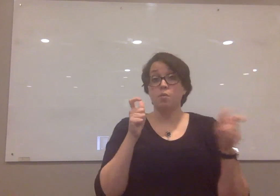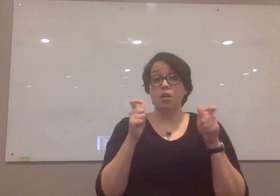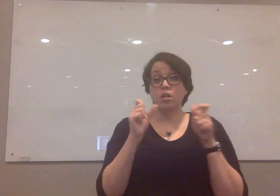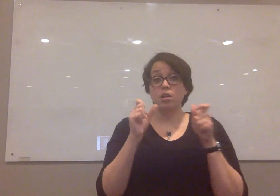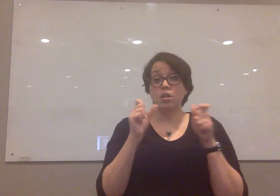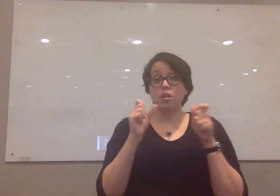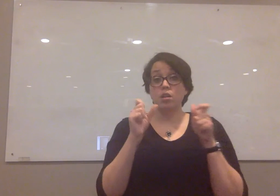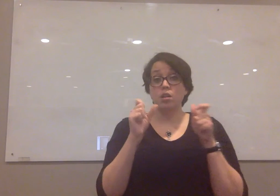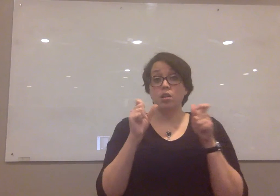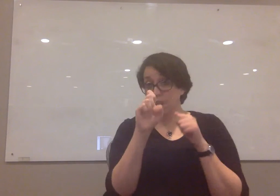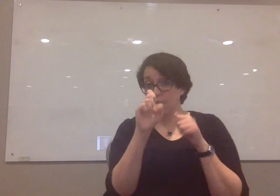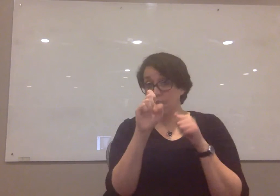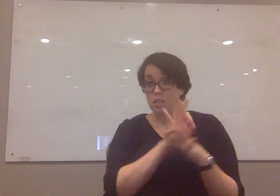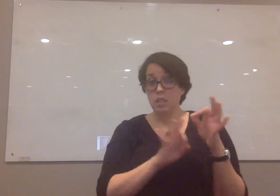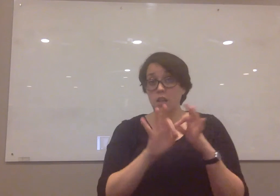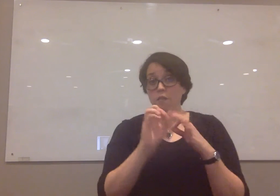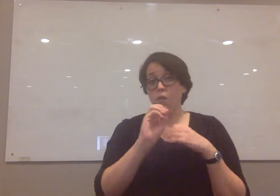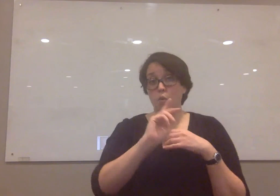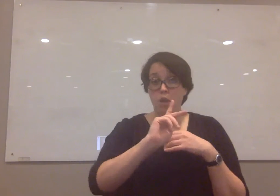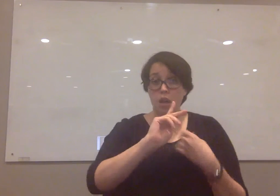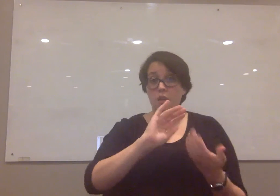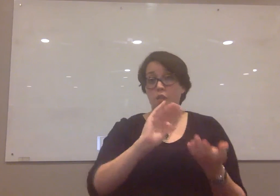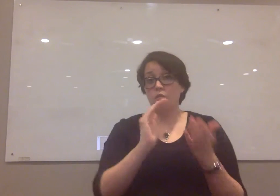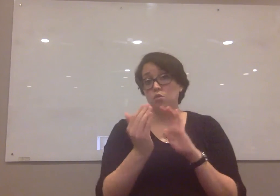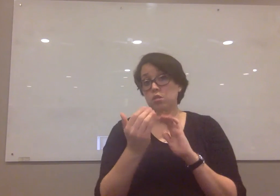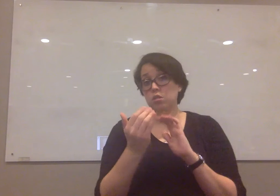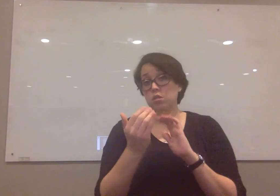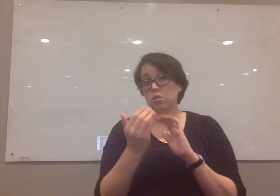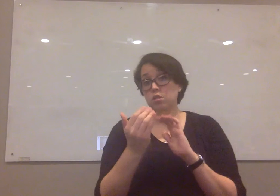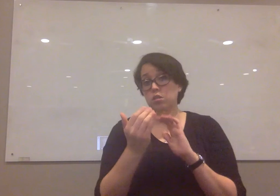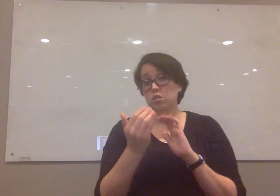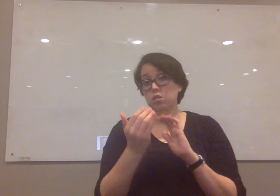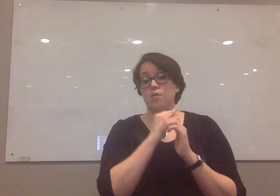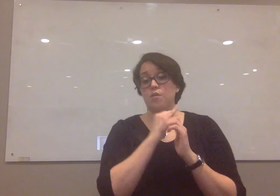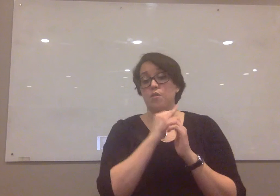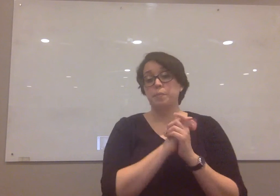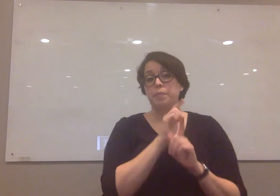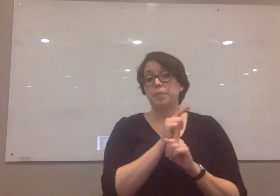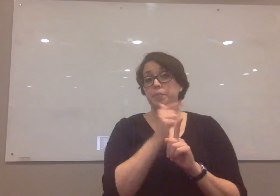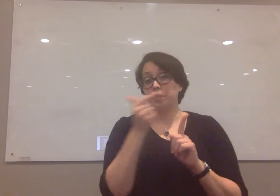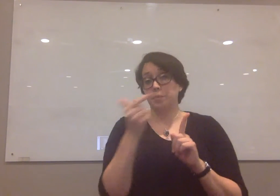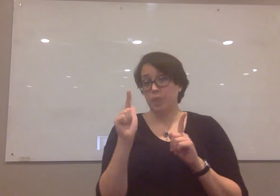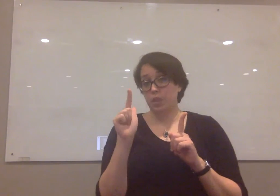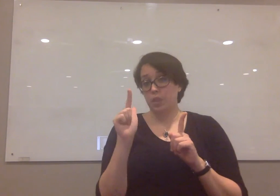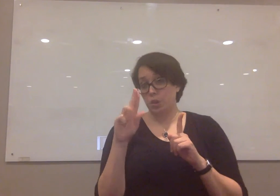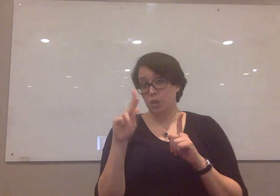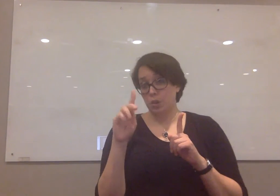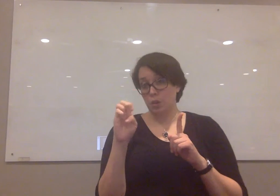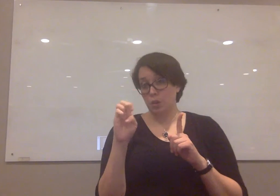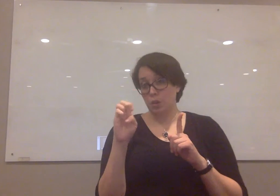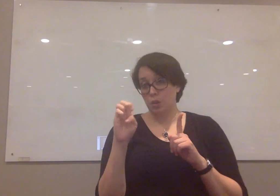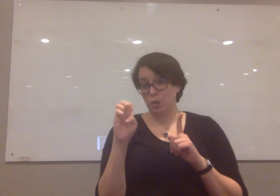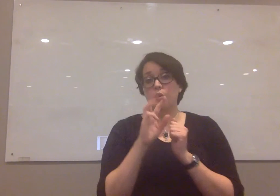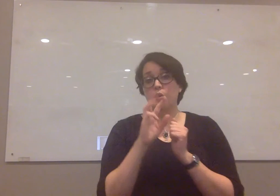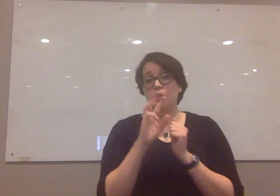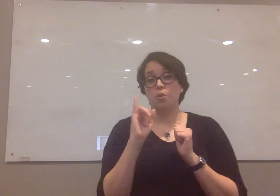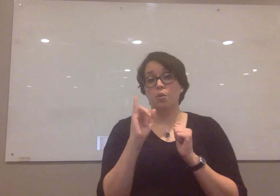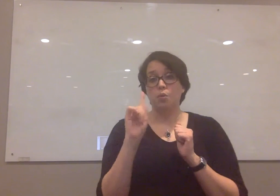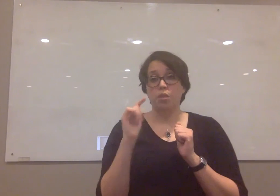of OK versus error, right? Related to that, with some of the statements don't have to have the arrow, and then it just becomes like a